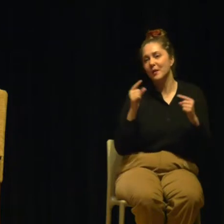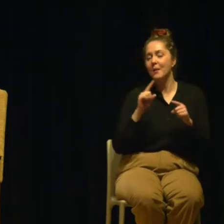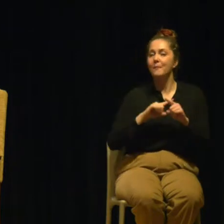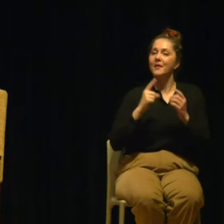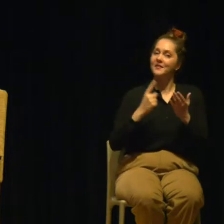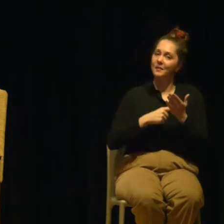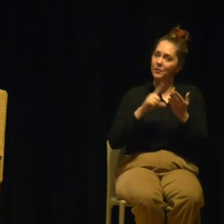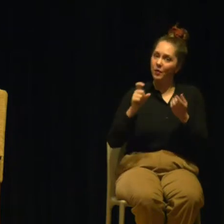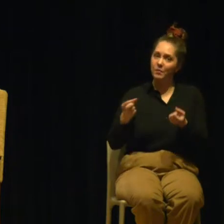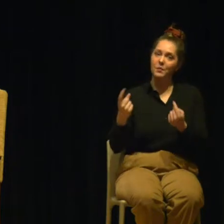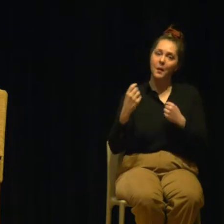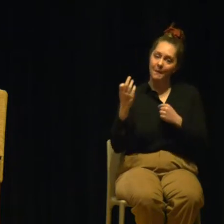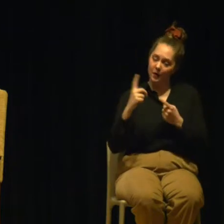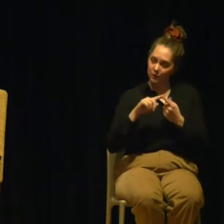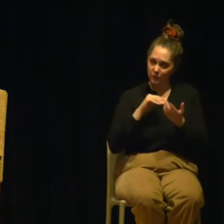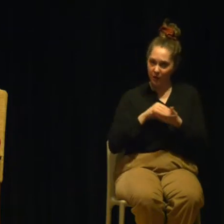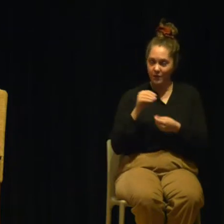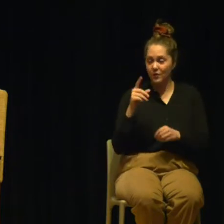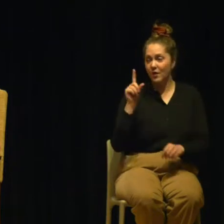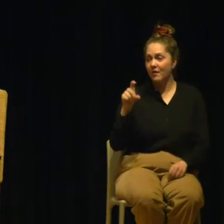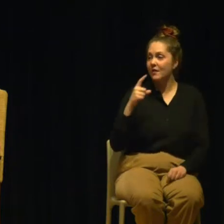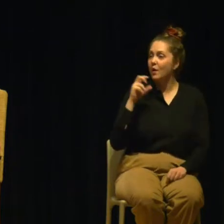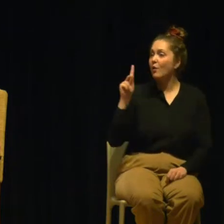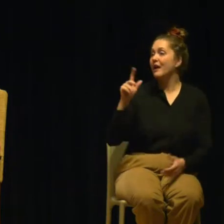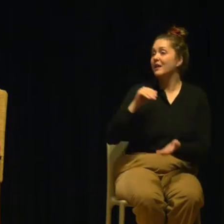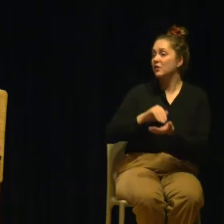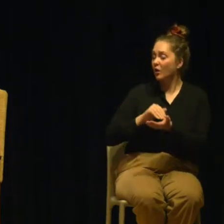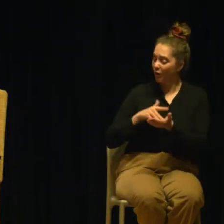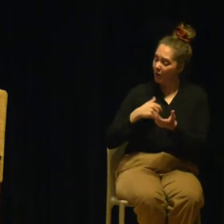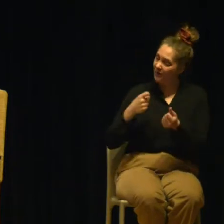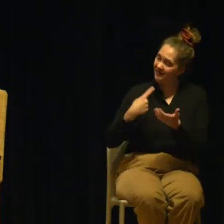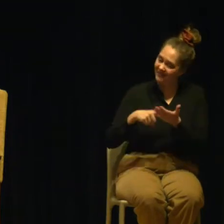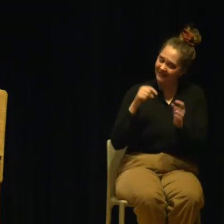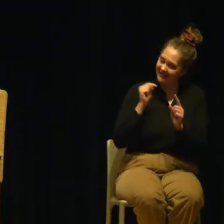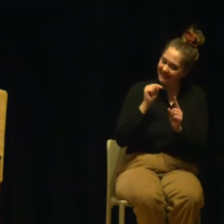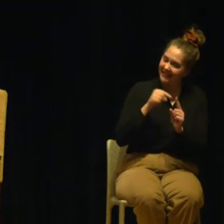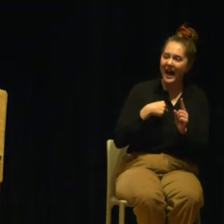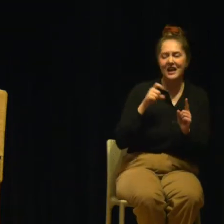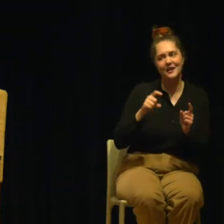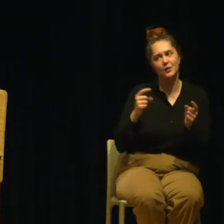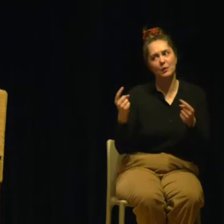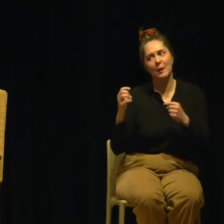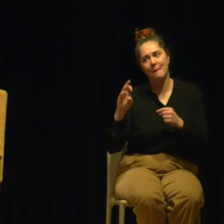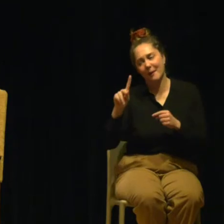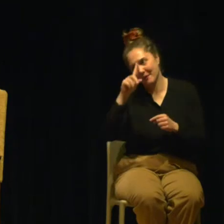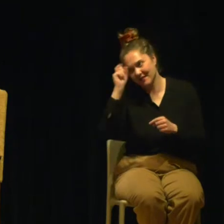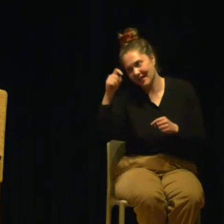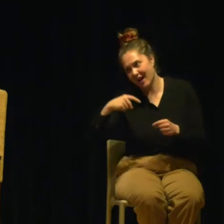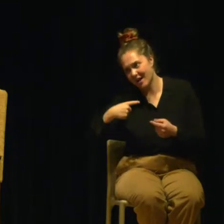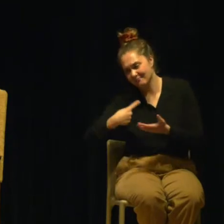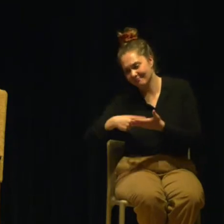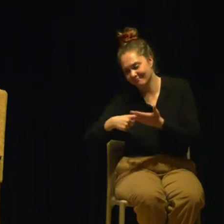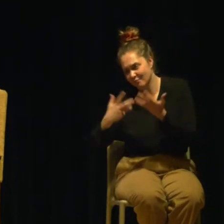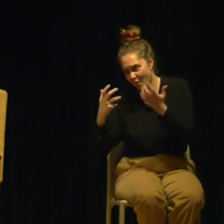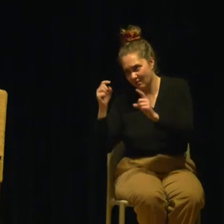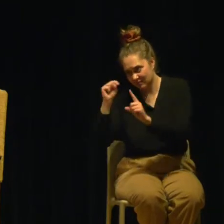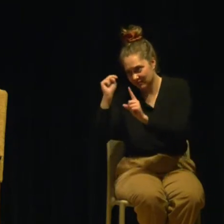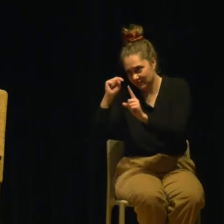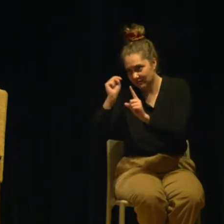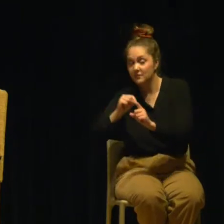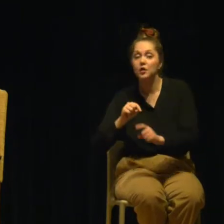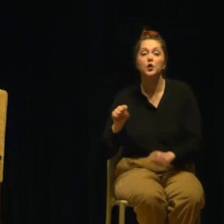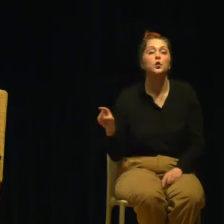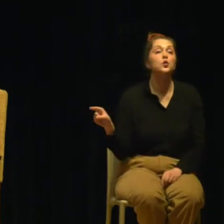back, because you have to say to your doctor, all right, we didn't get to that, but I need to come back because this is what I want to talk about. You